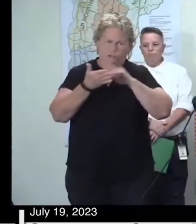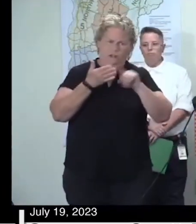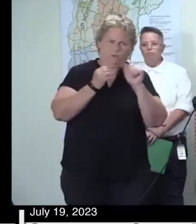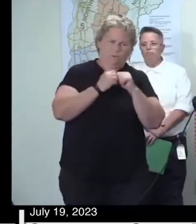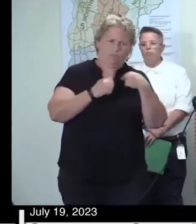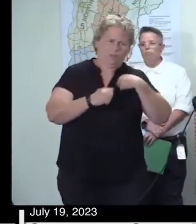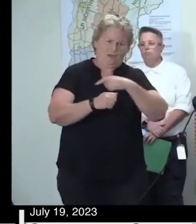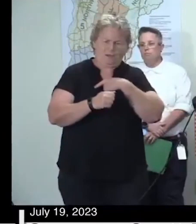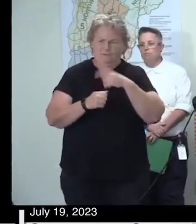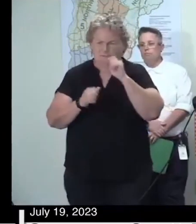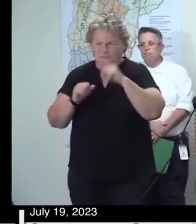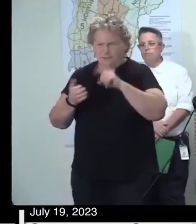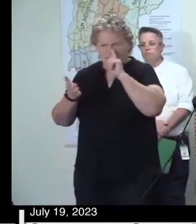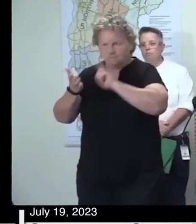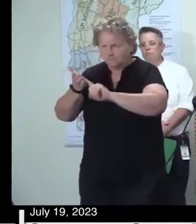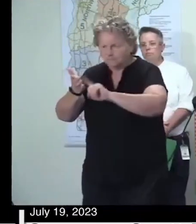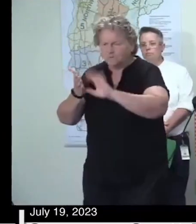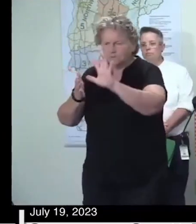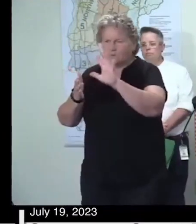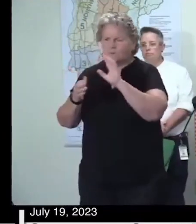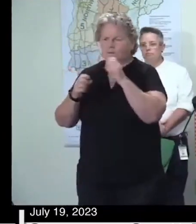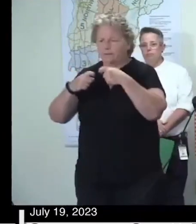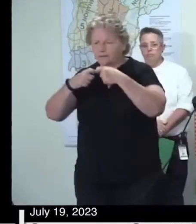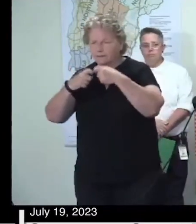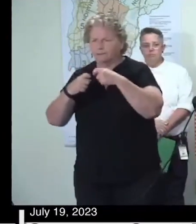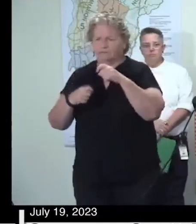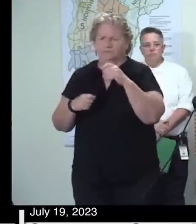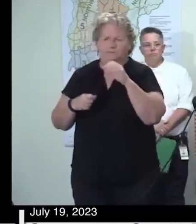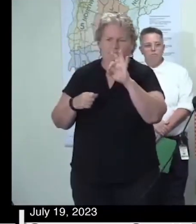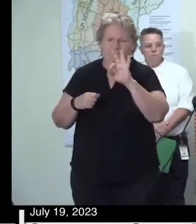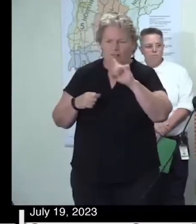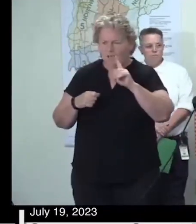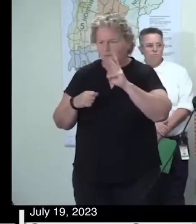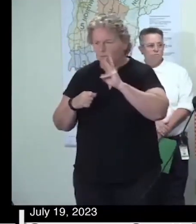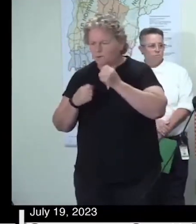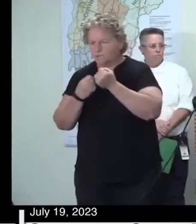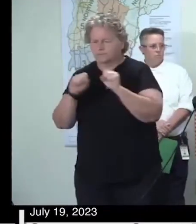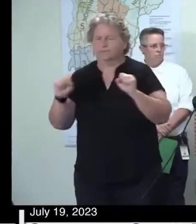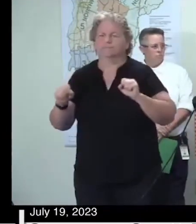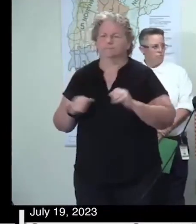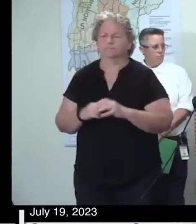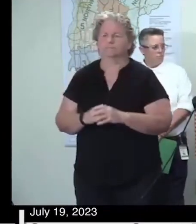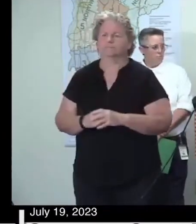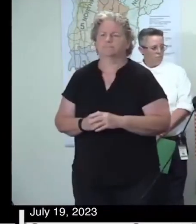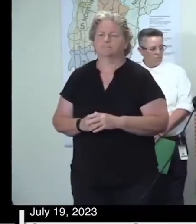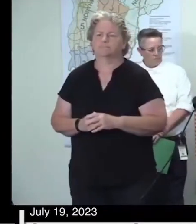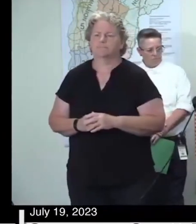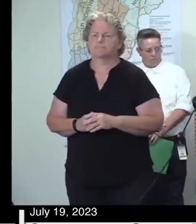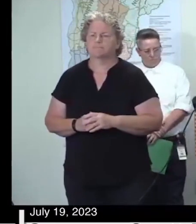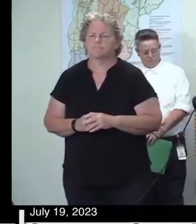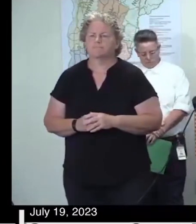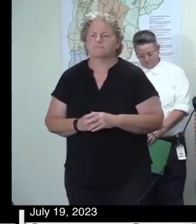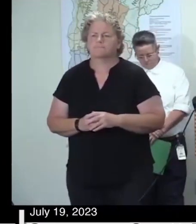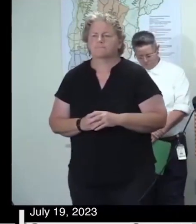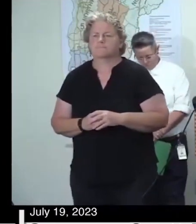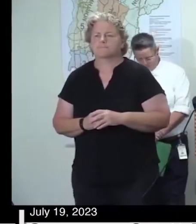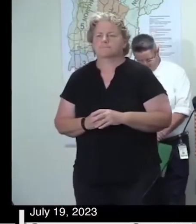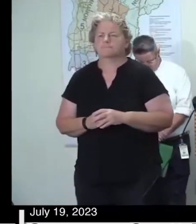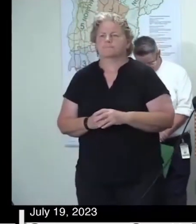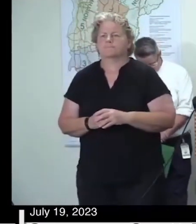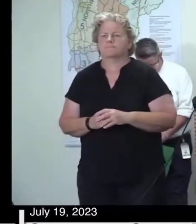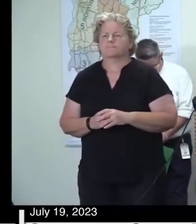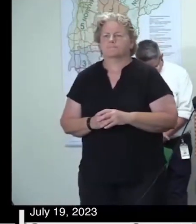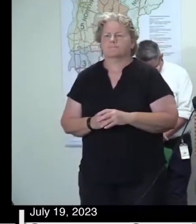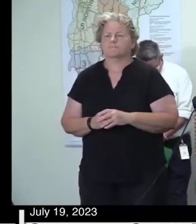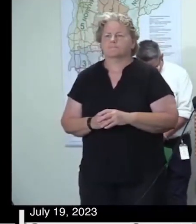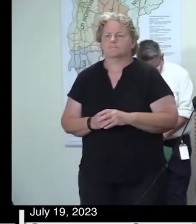We've been fortunate to have national support from companies like Amazon, who sent truckloads of dehumidifiers and fans to Vermont. Within